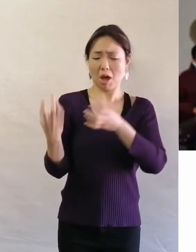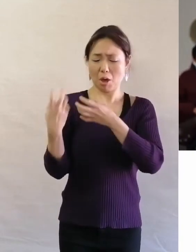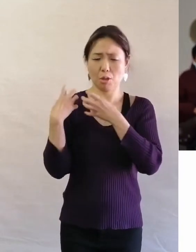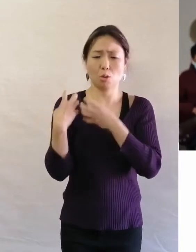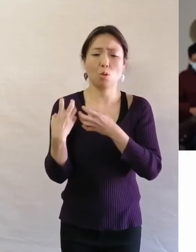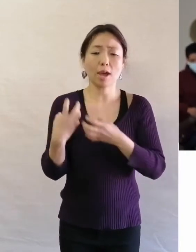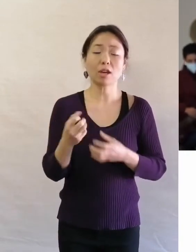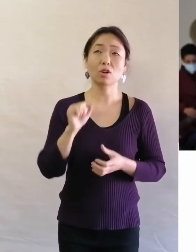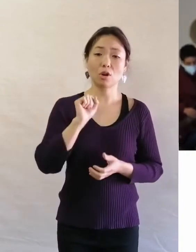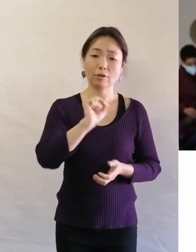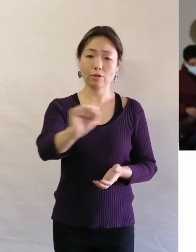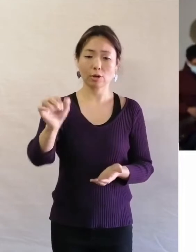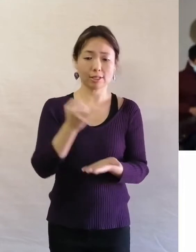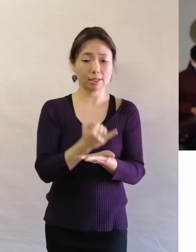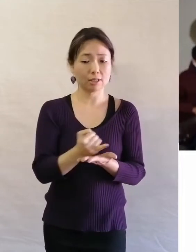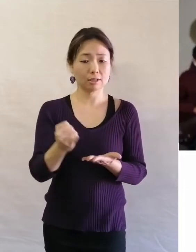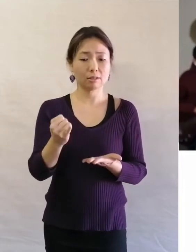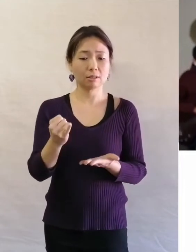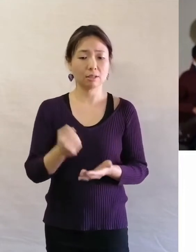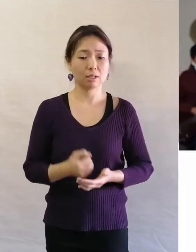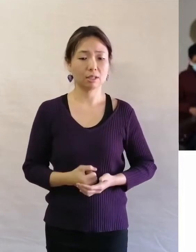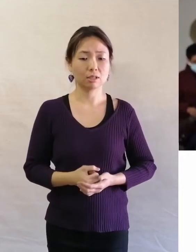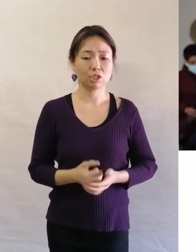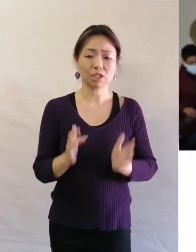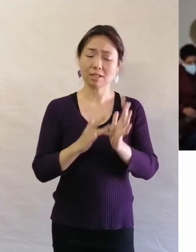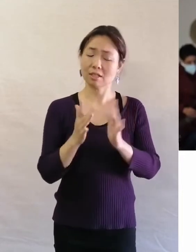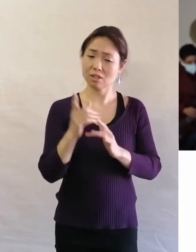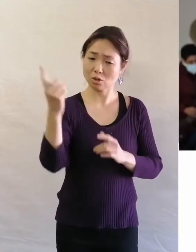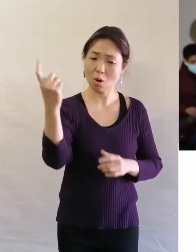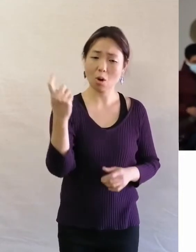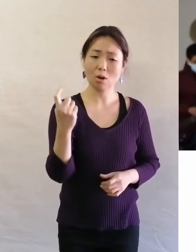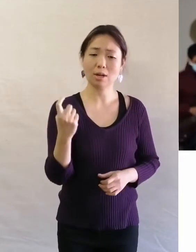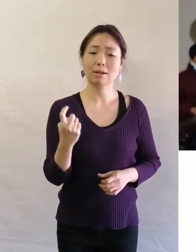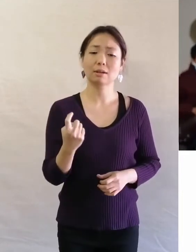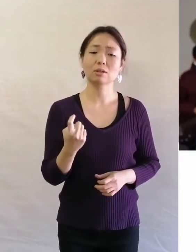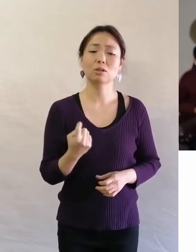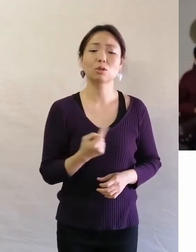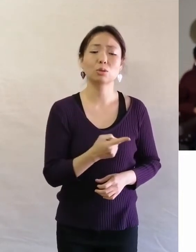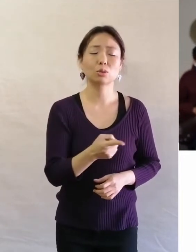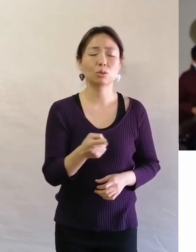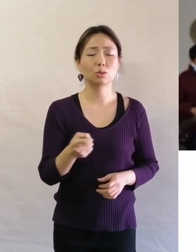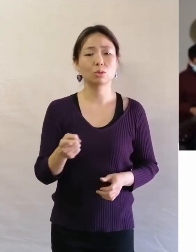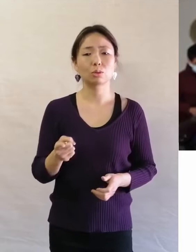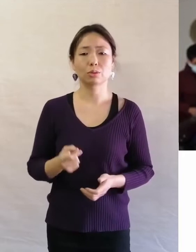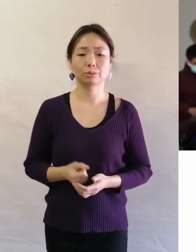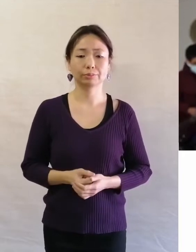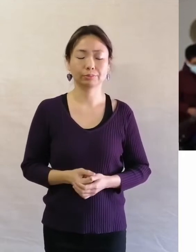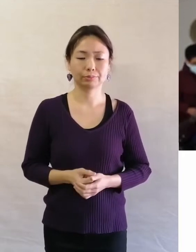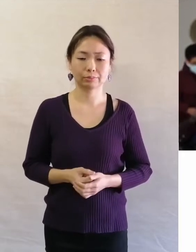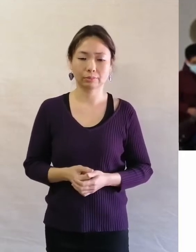Overwhelmed by the weight of your sin? Jesus is calling you.